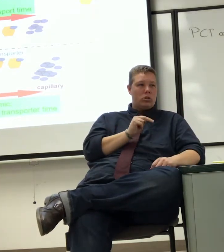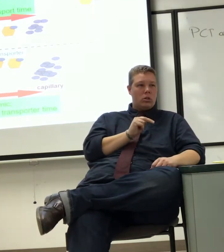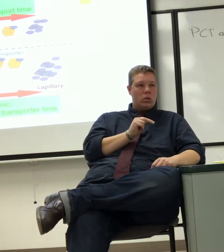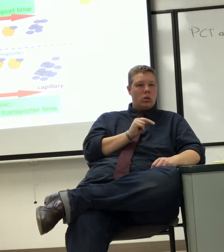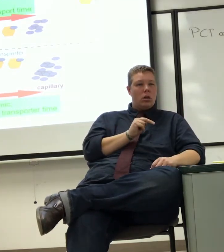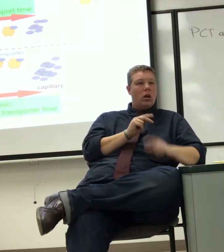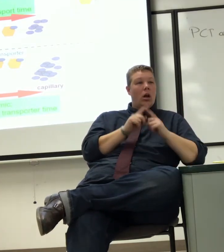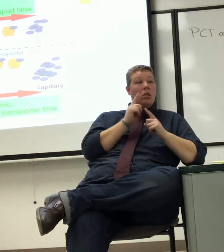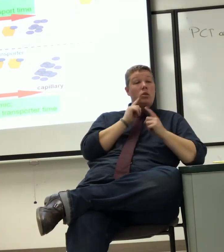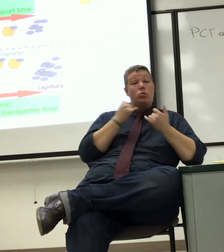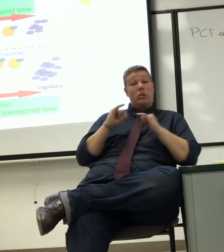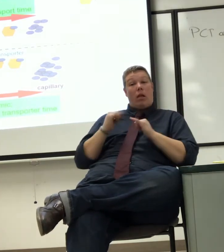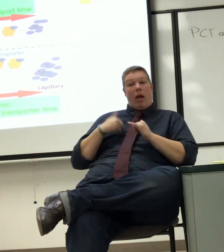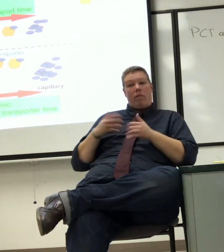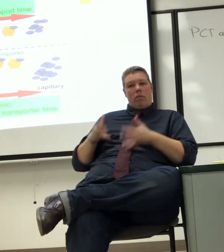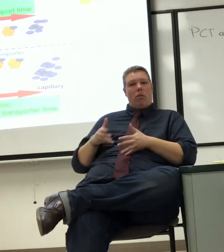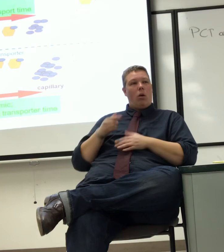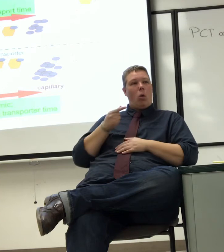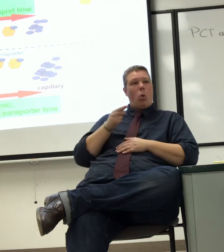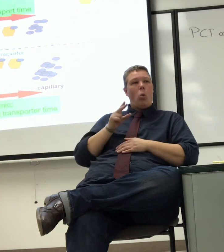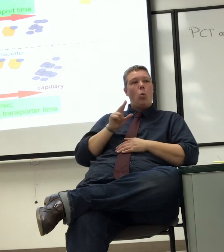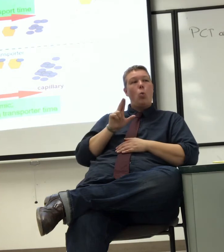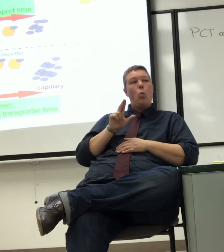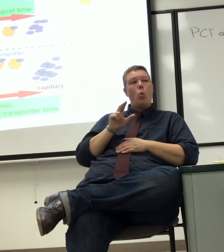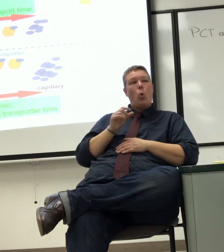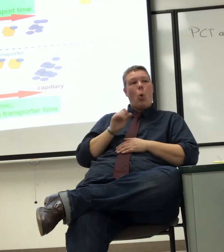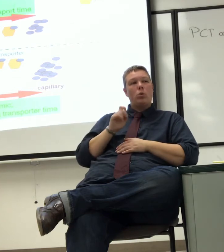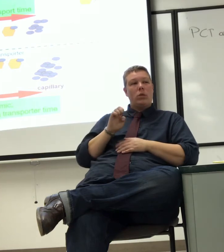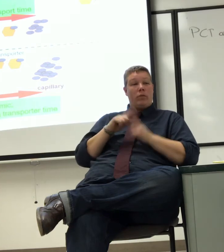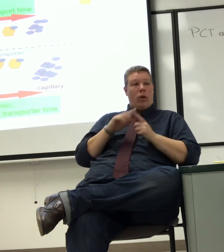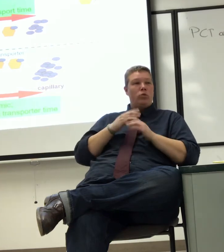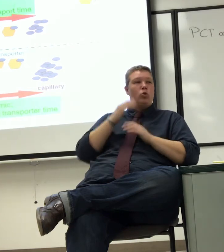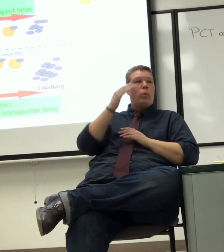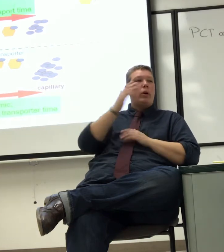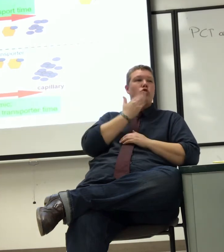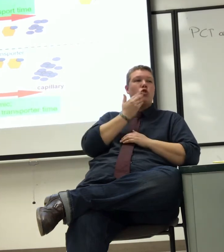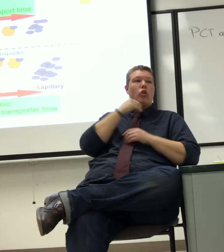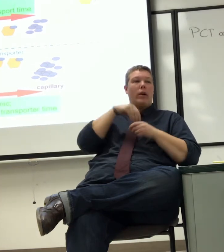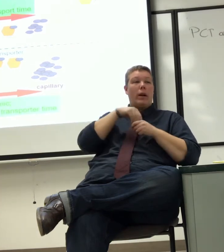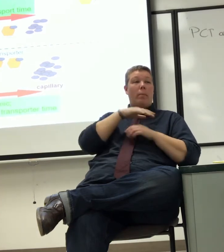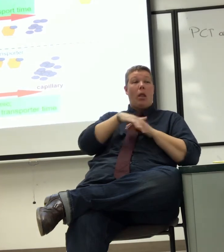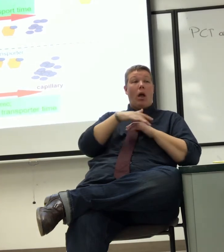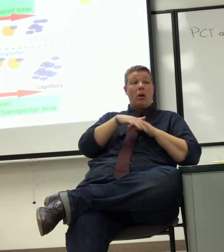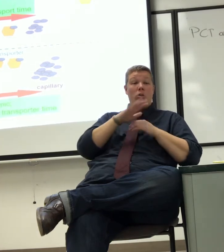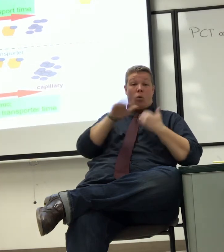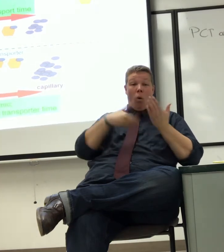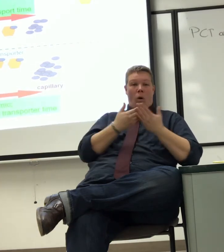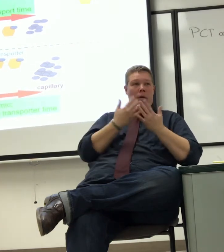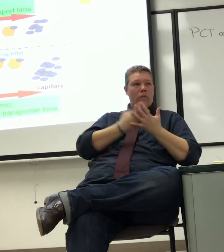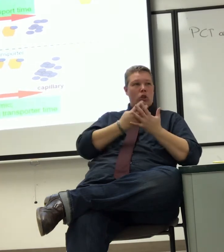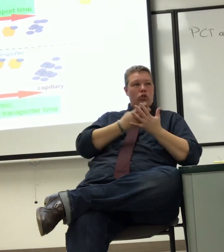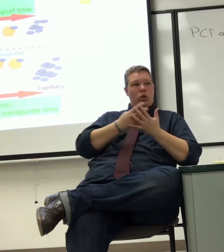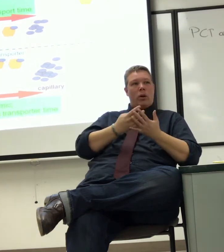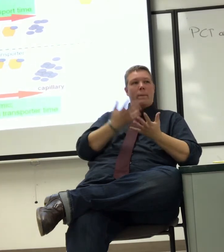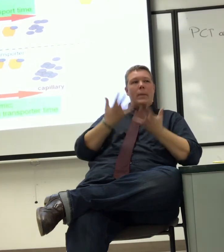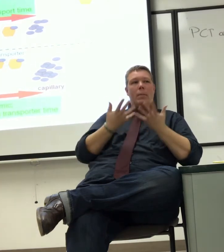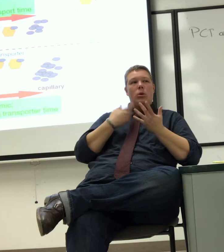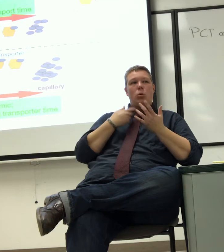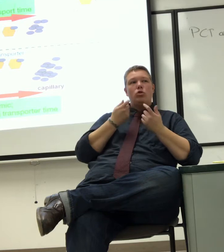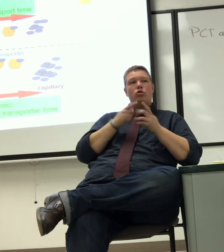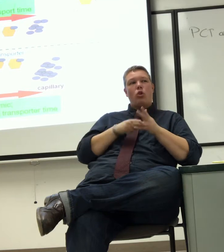have glucose. If you have too much sugar in your blood and it's all filtered, you may start to